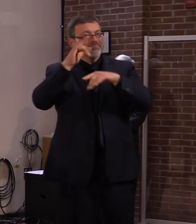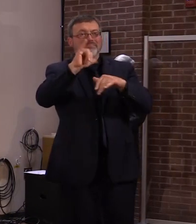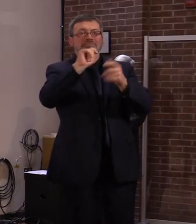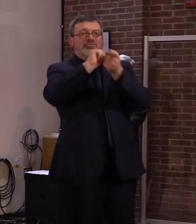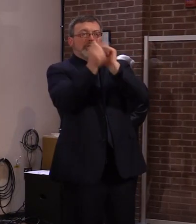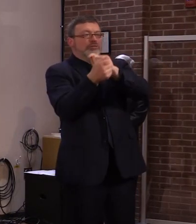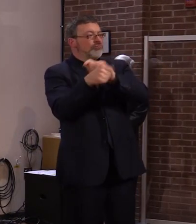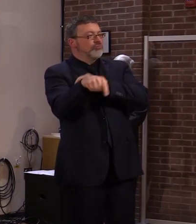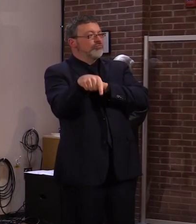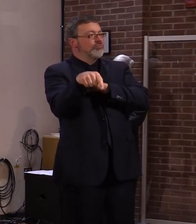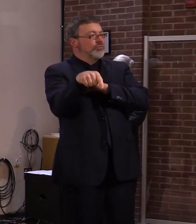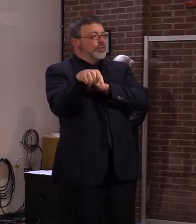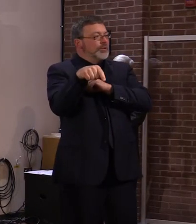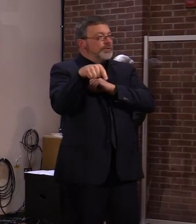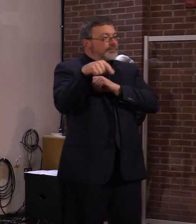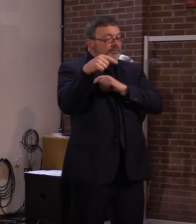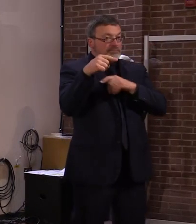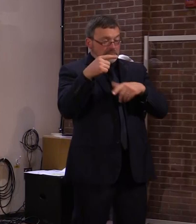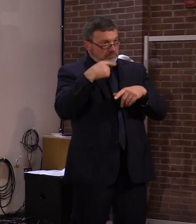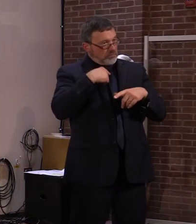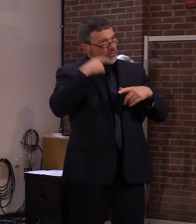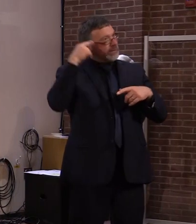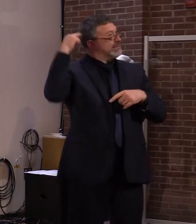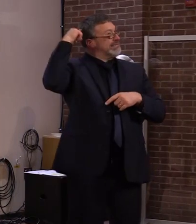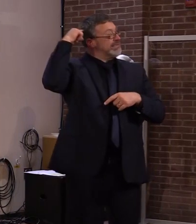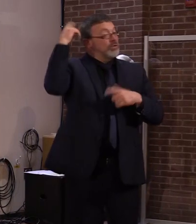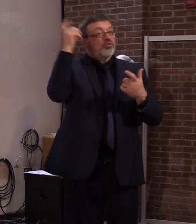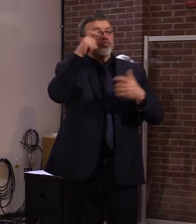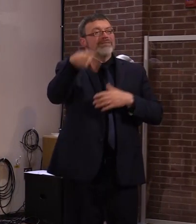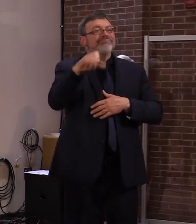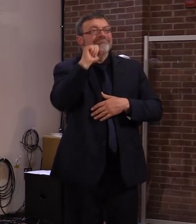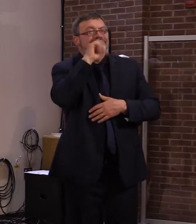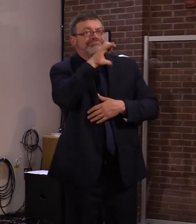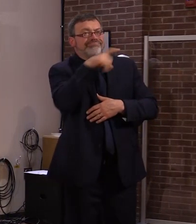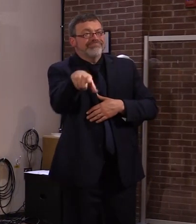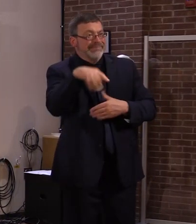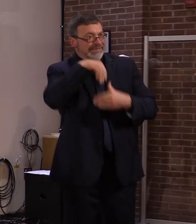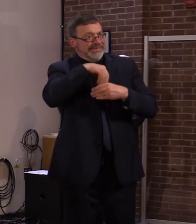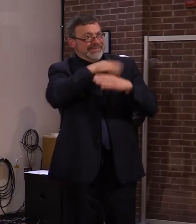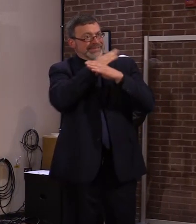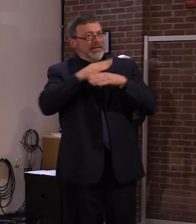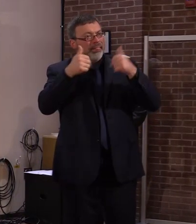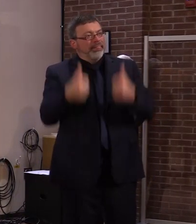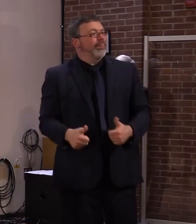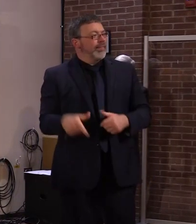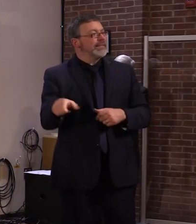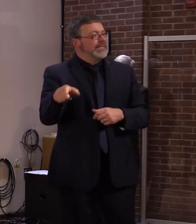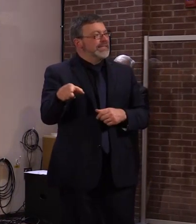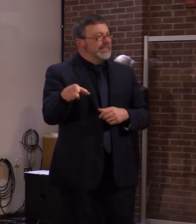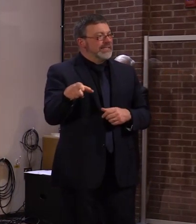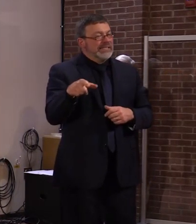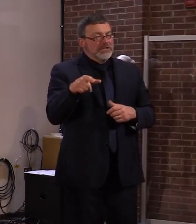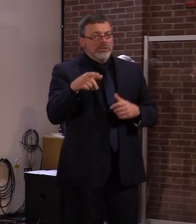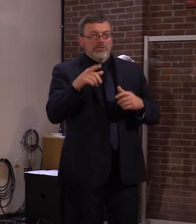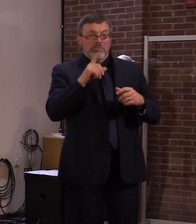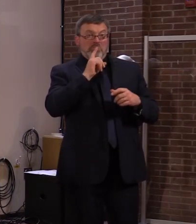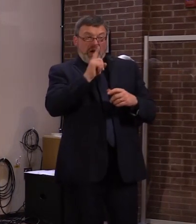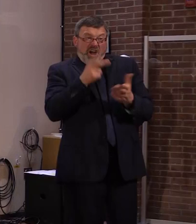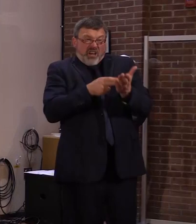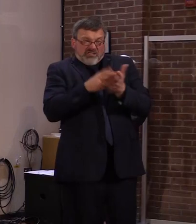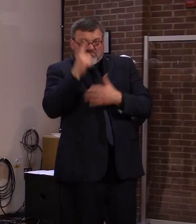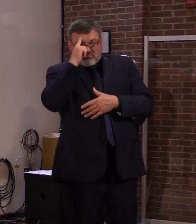the vulnerabilities, and just come to your own conclusion. So there's no difference in